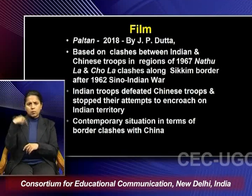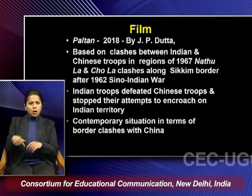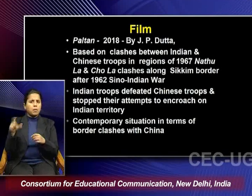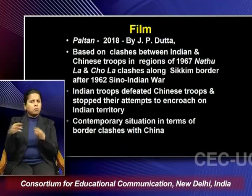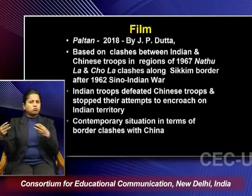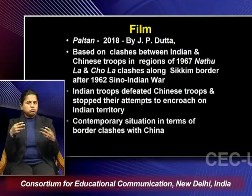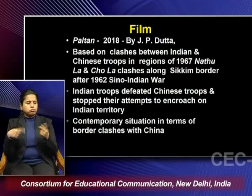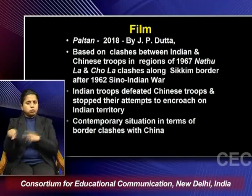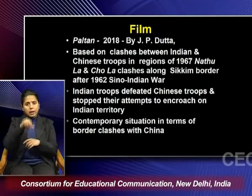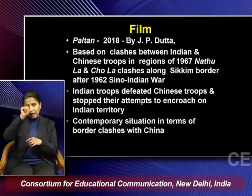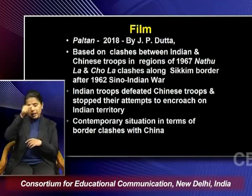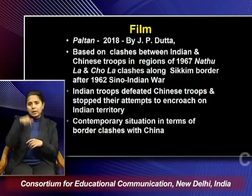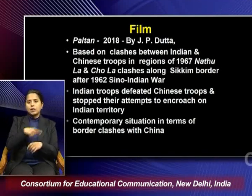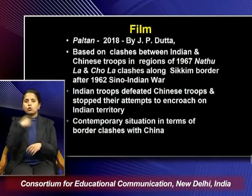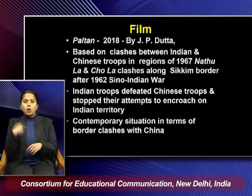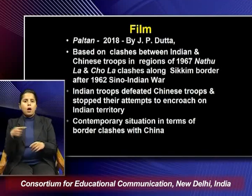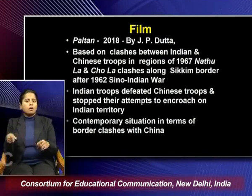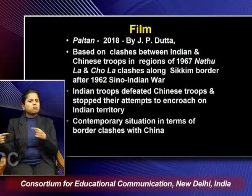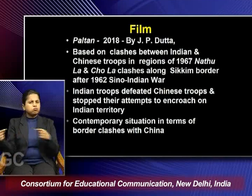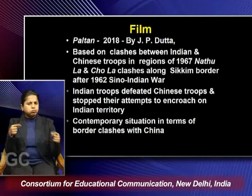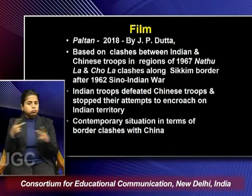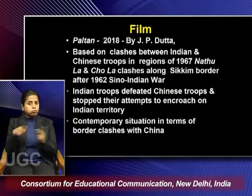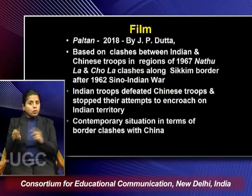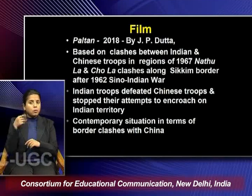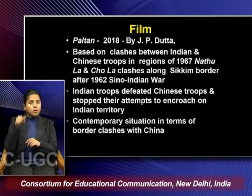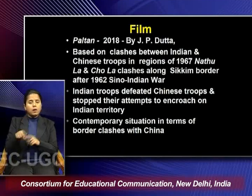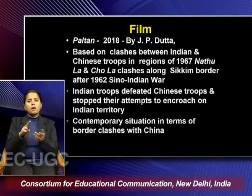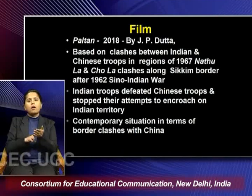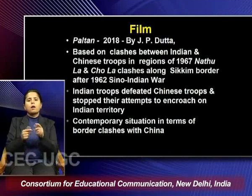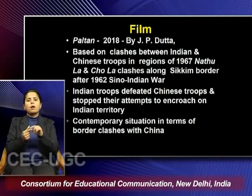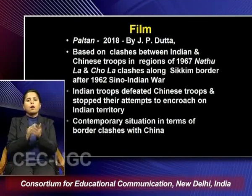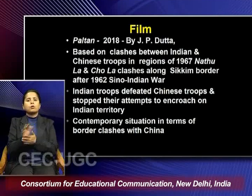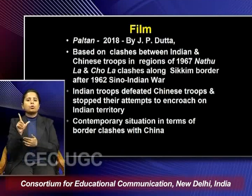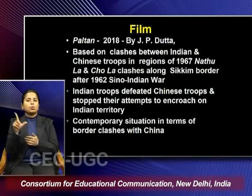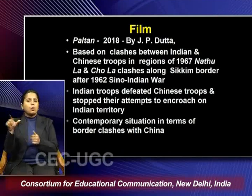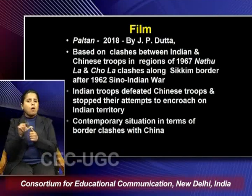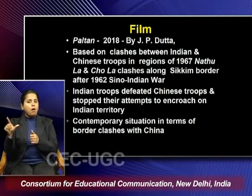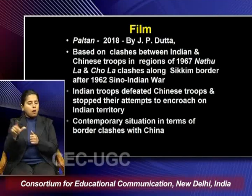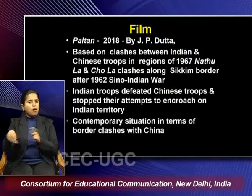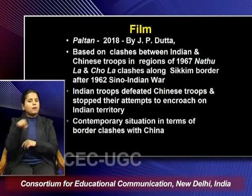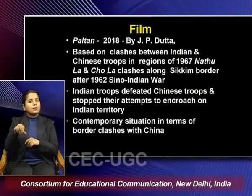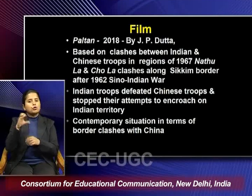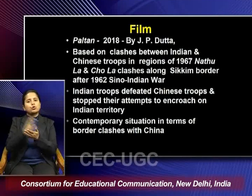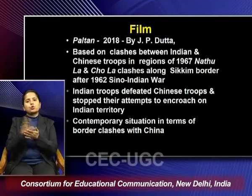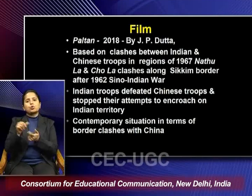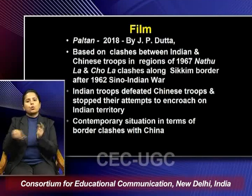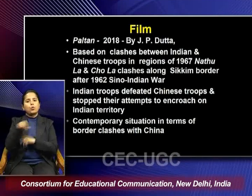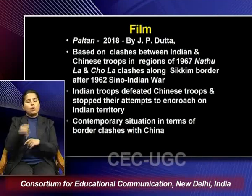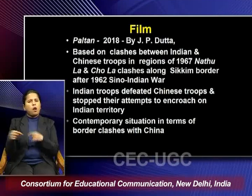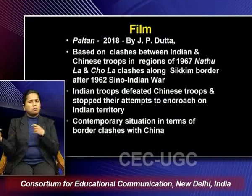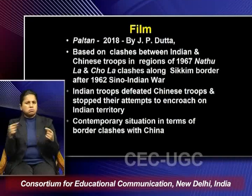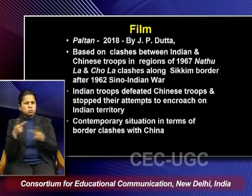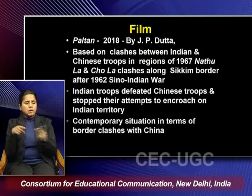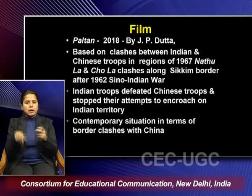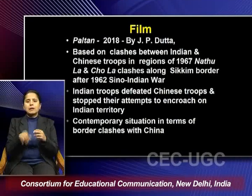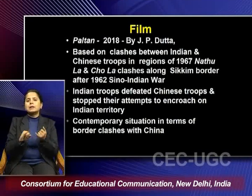the Indian and the Chinese troops in the regions of Nathula and Chola, and the clashes along the Sikkim border